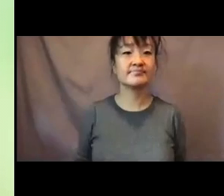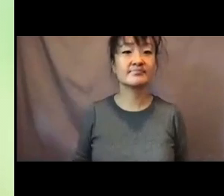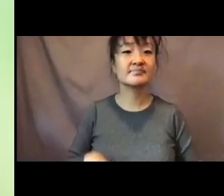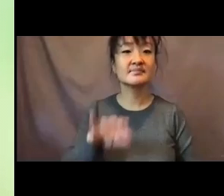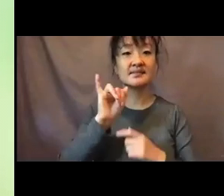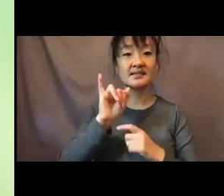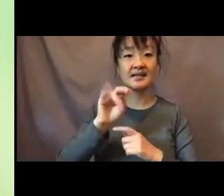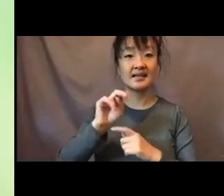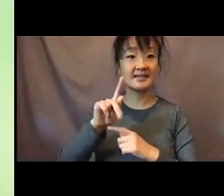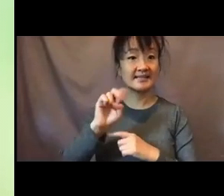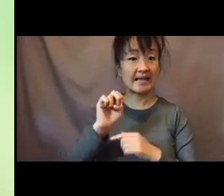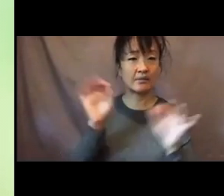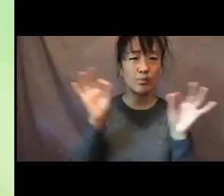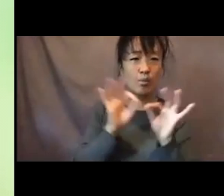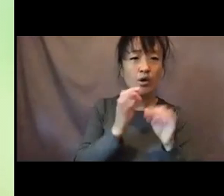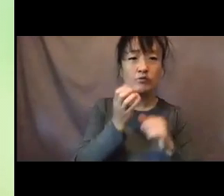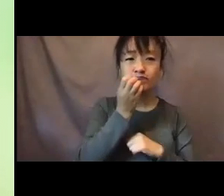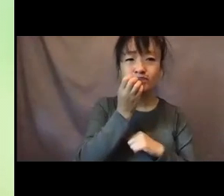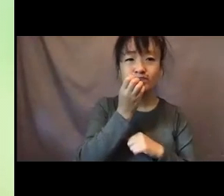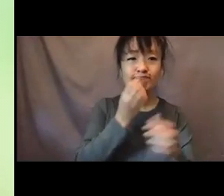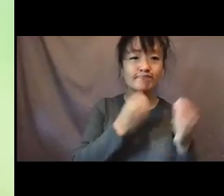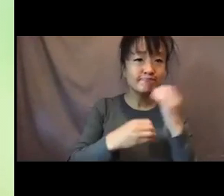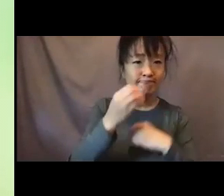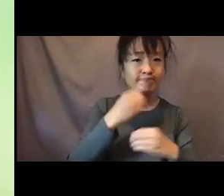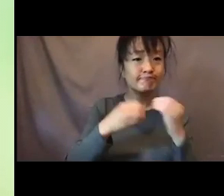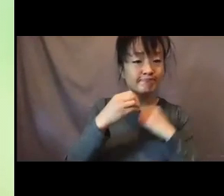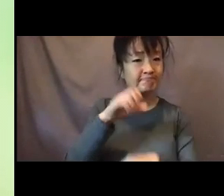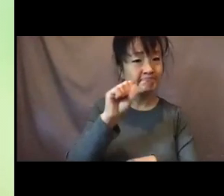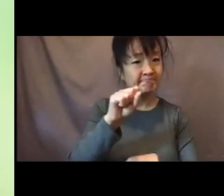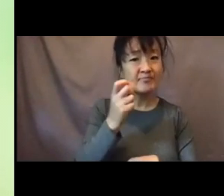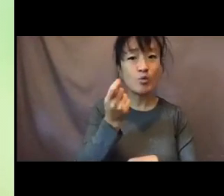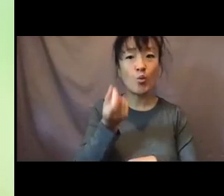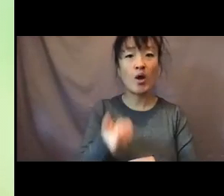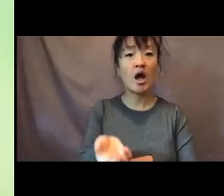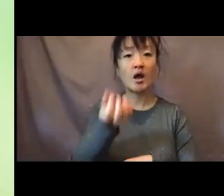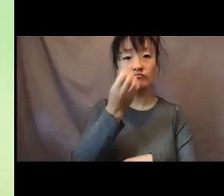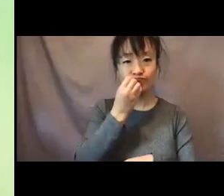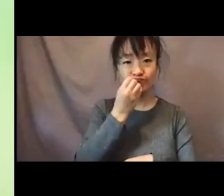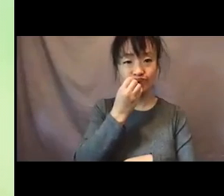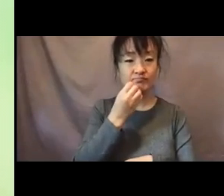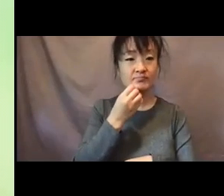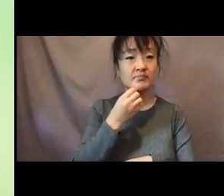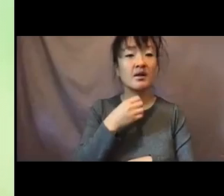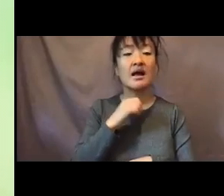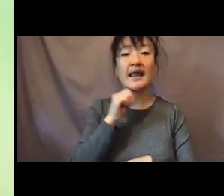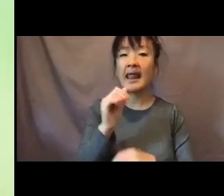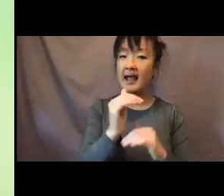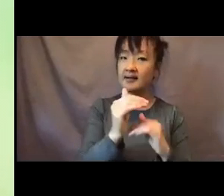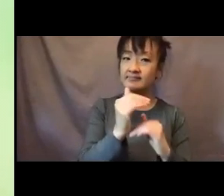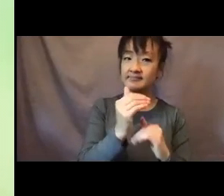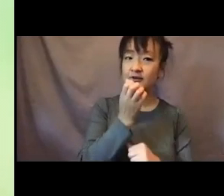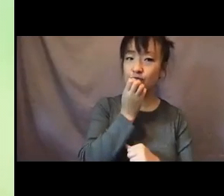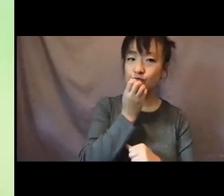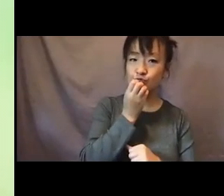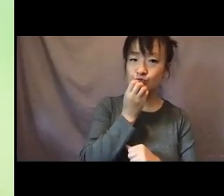important in terms of the foods that we're eating, right? What we're consuming, but it's not only food,